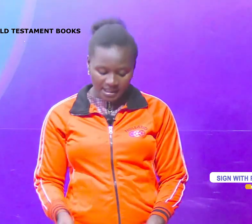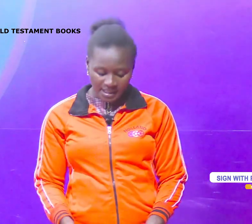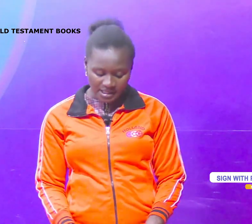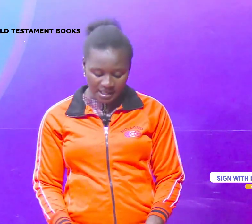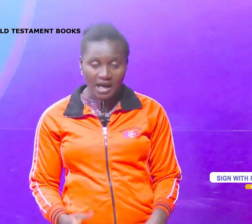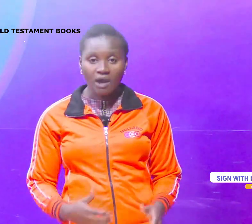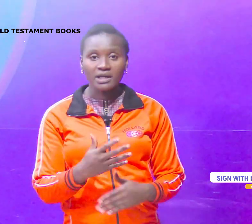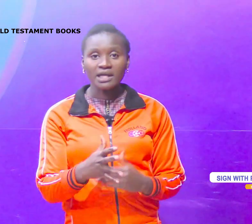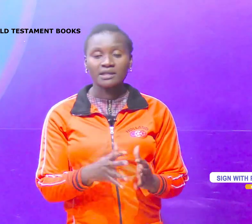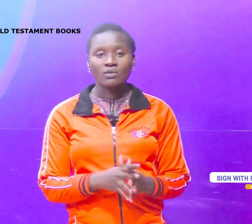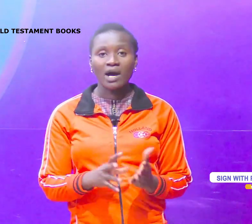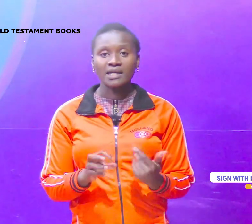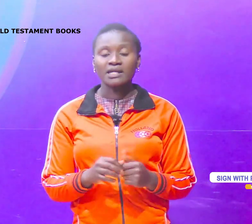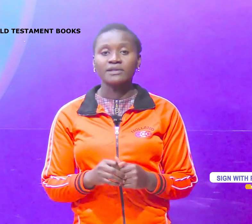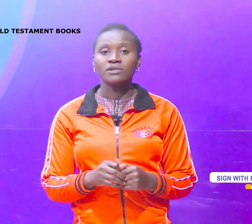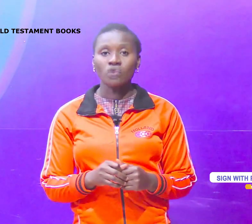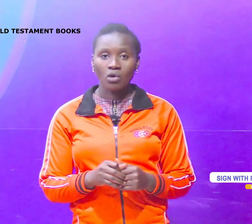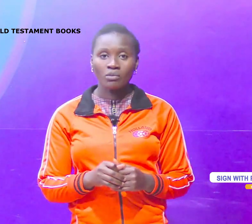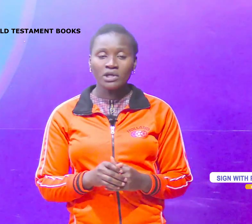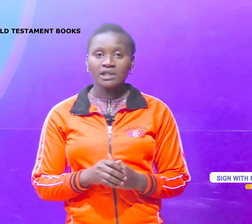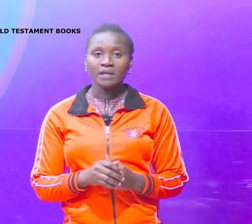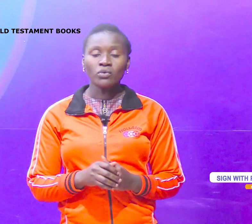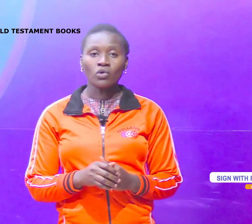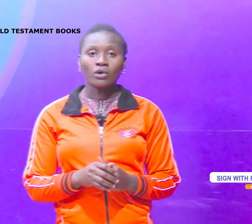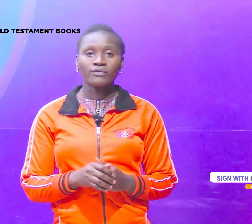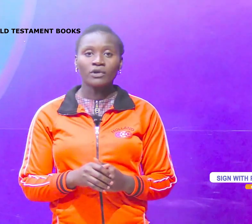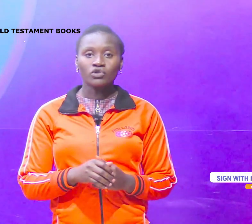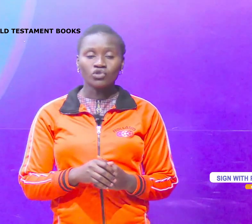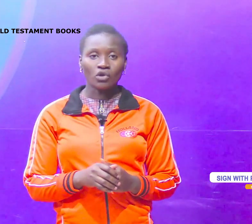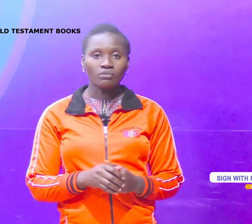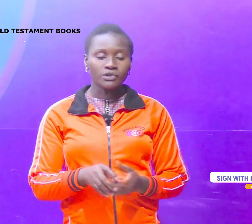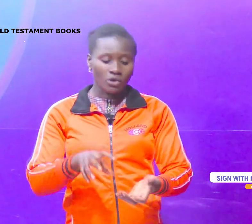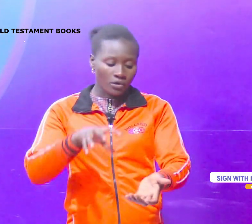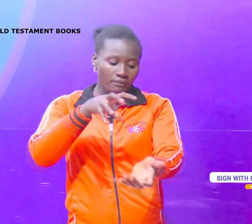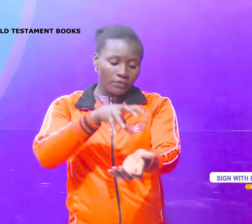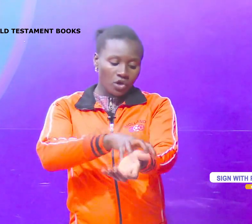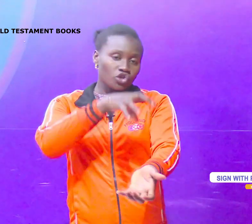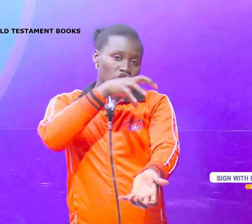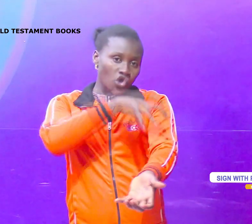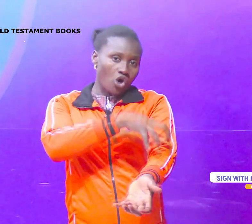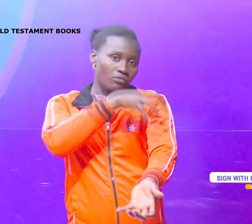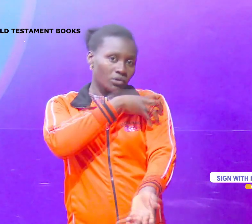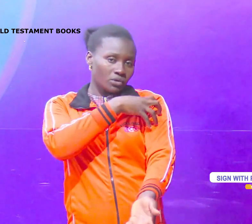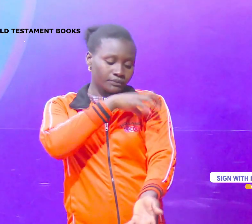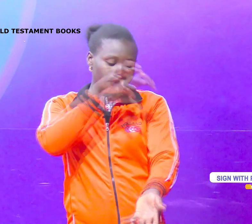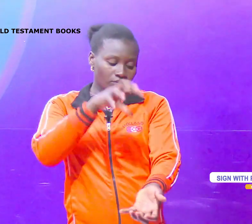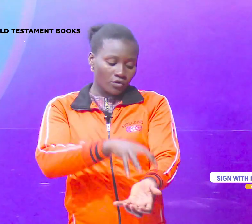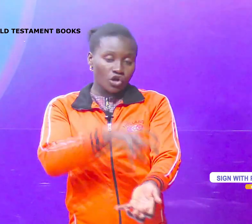then our next word is Job, the book of Job. So Job.